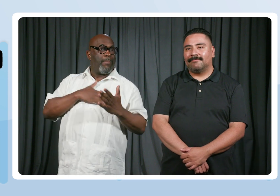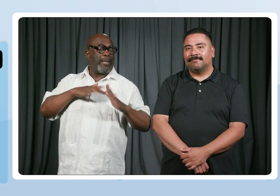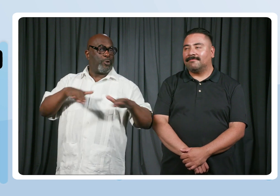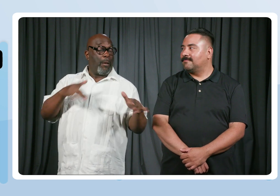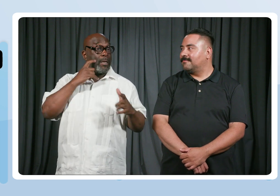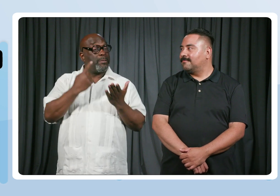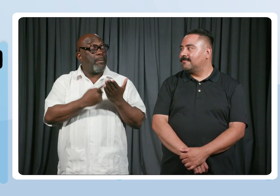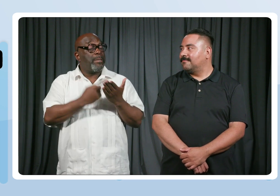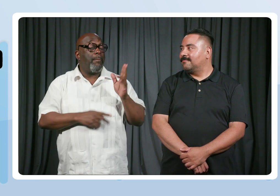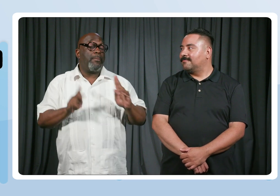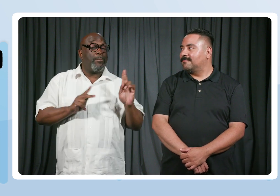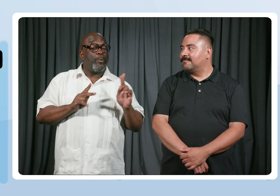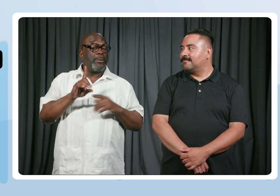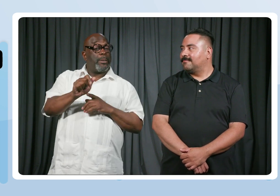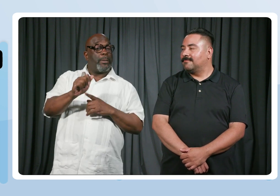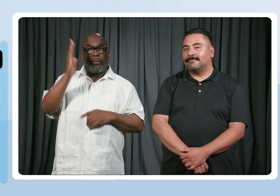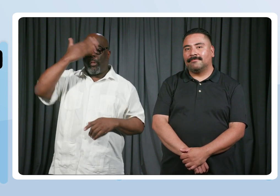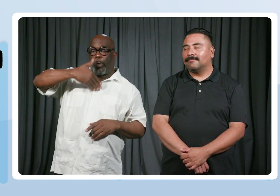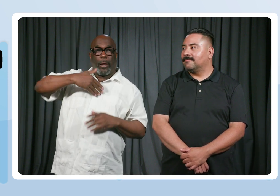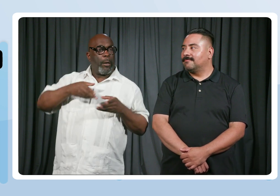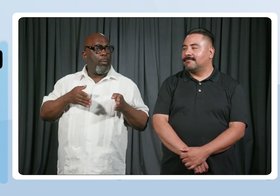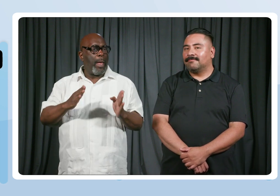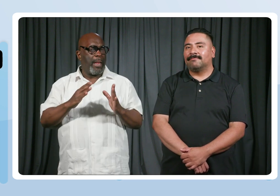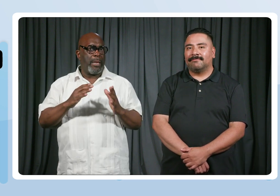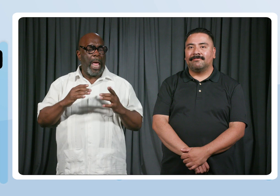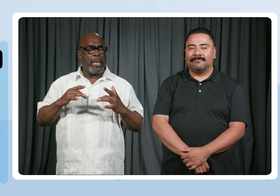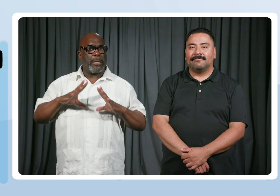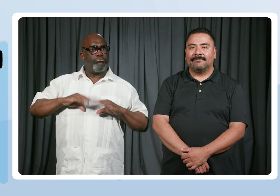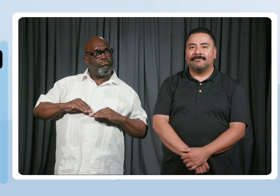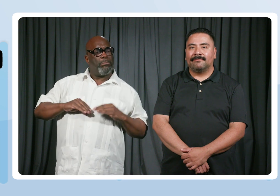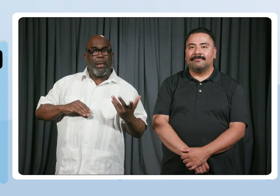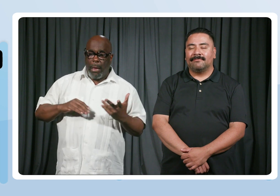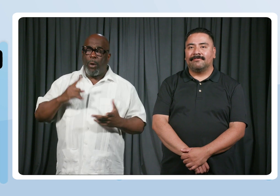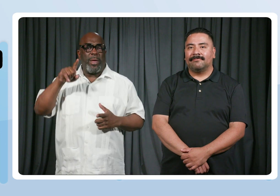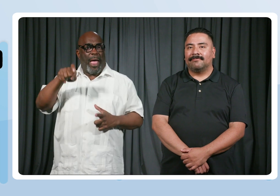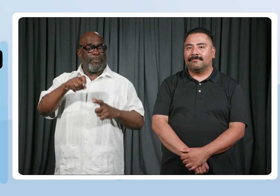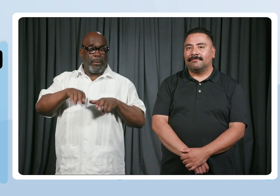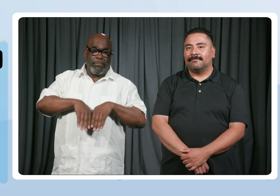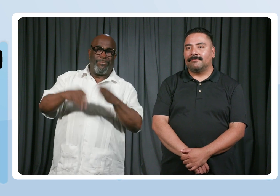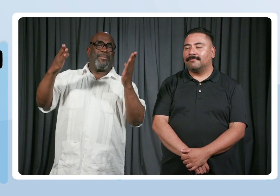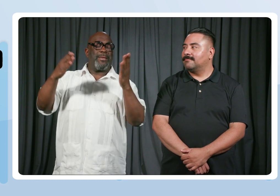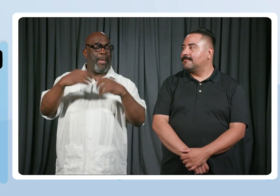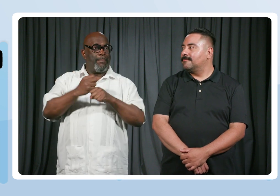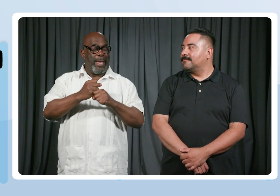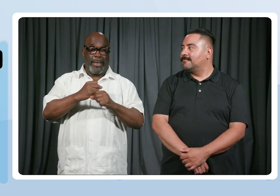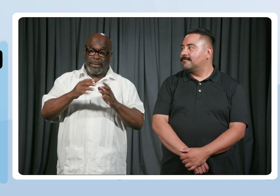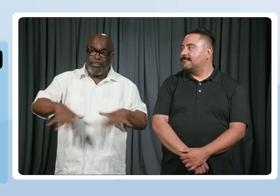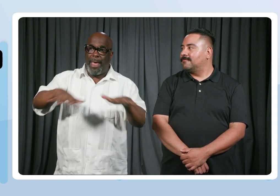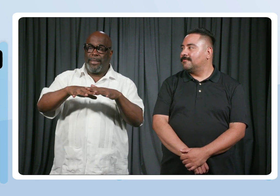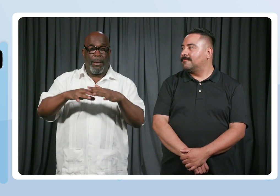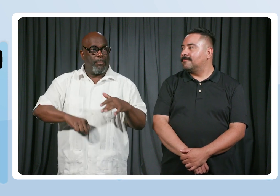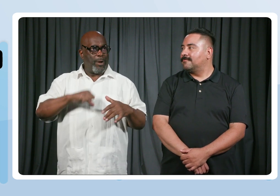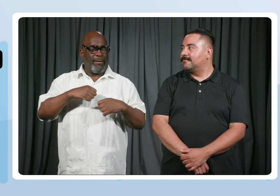are invisibilized in a way that is really demeaning. And we have to make space and be proud of making space for young people